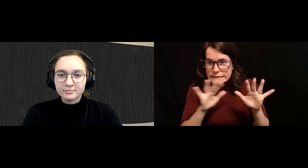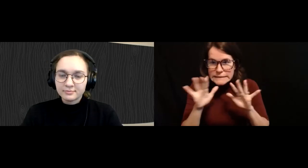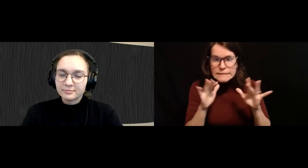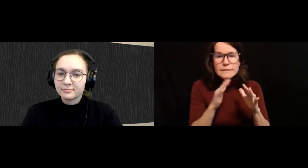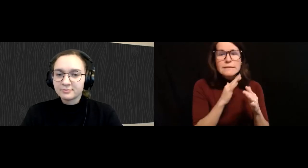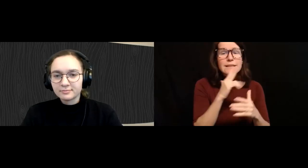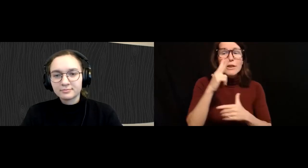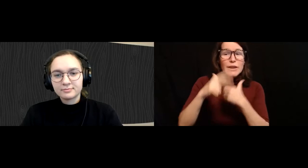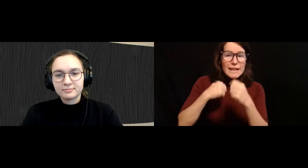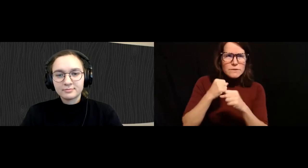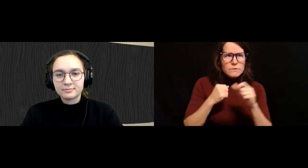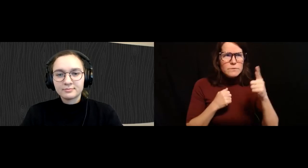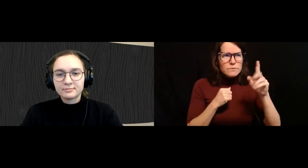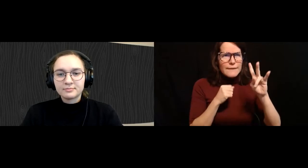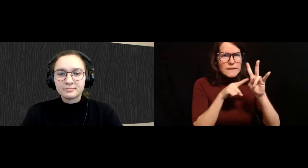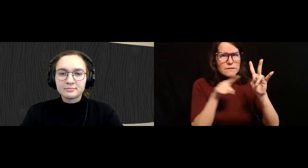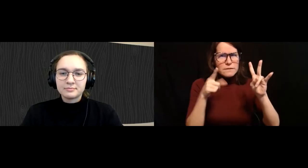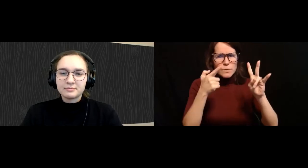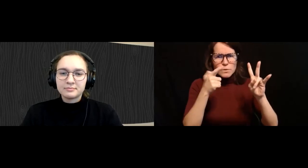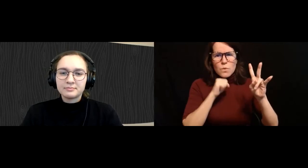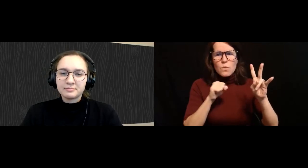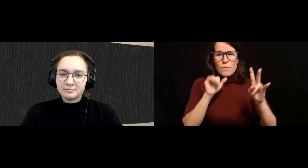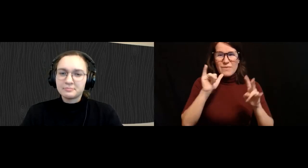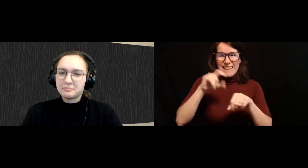as everyone is at that age. And then what was it?